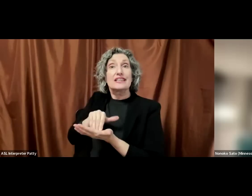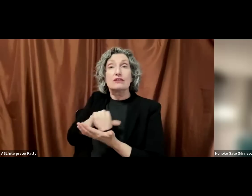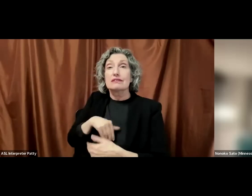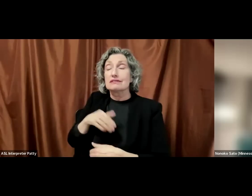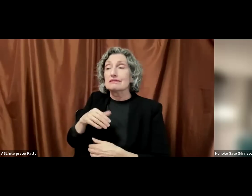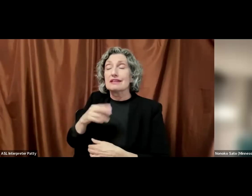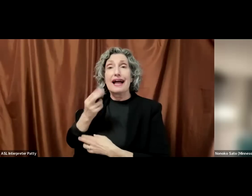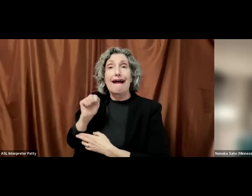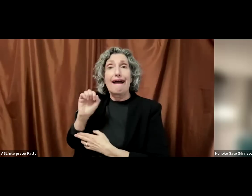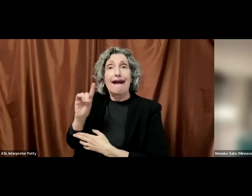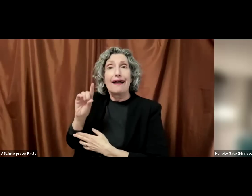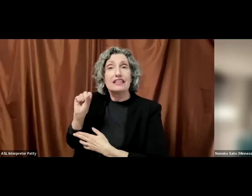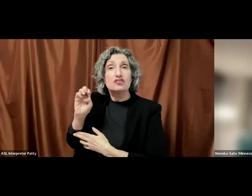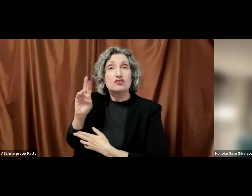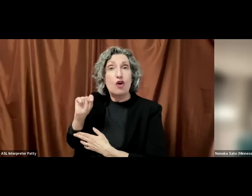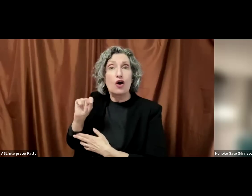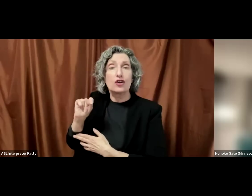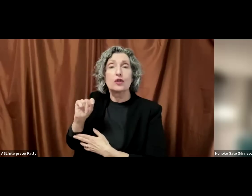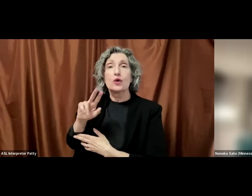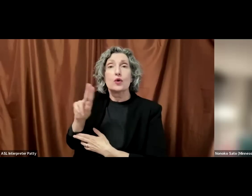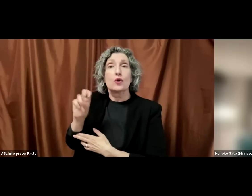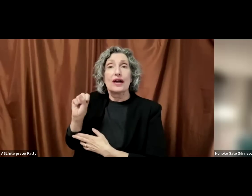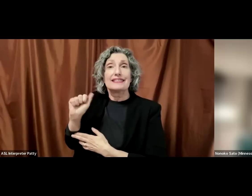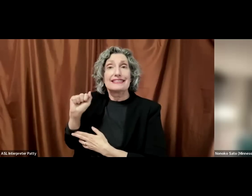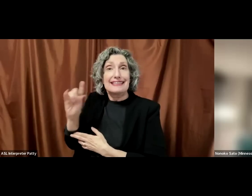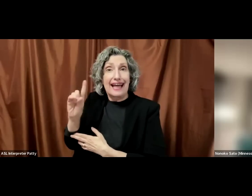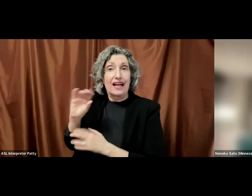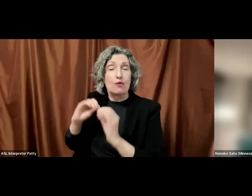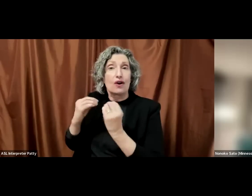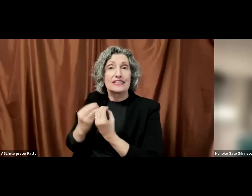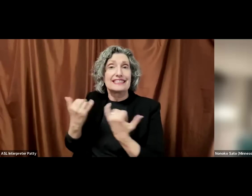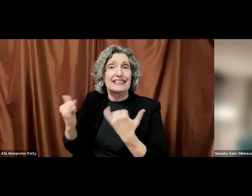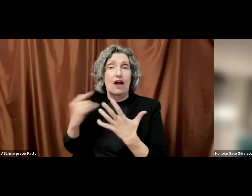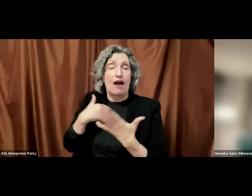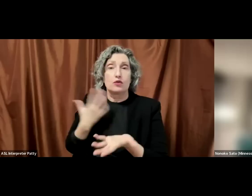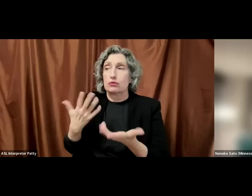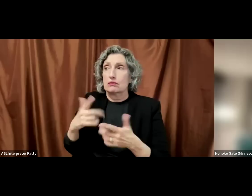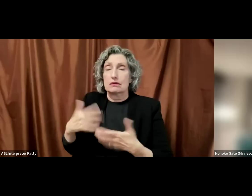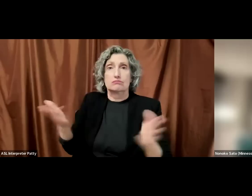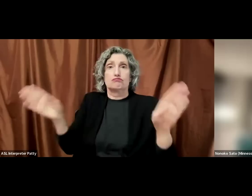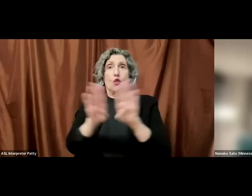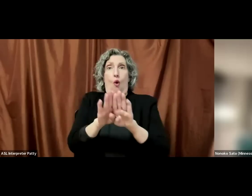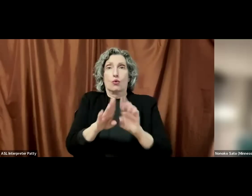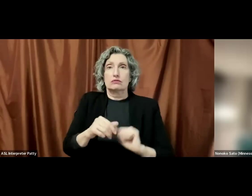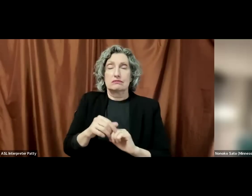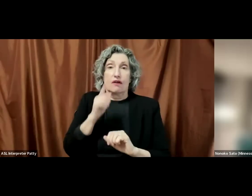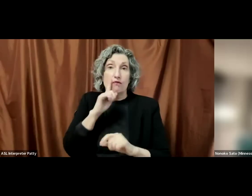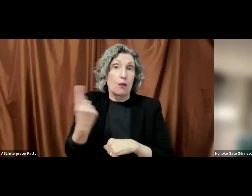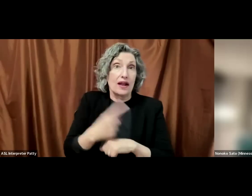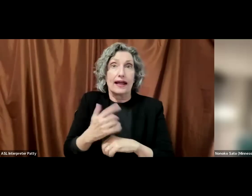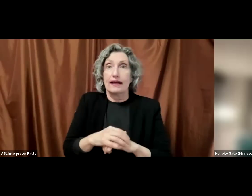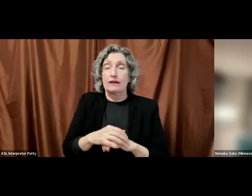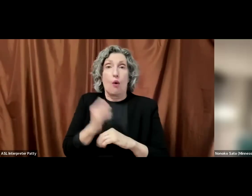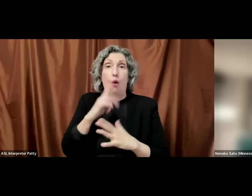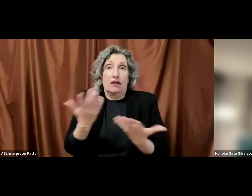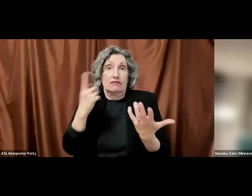programs, U.S. aid organizations are having to close their doors for a day or even longer, or indefinitely,